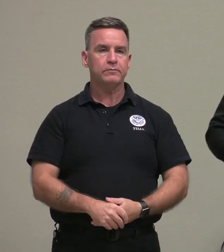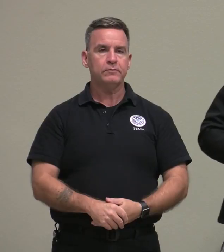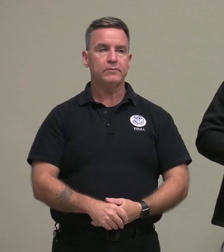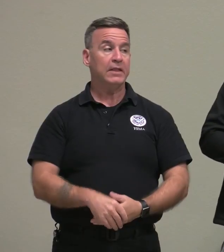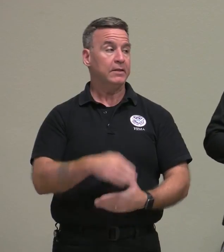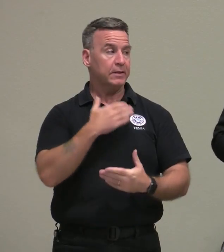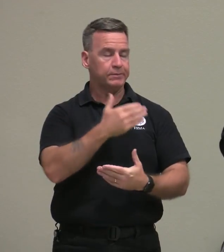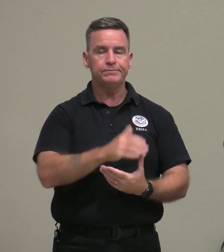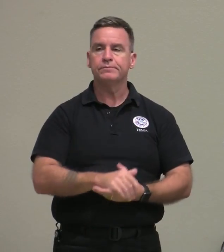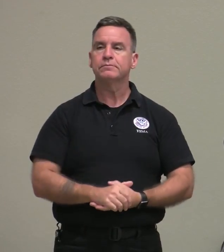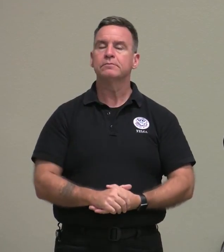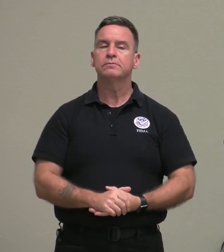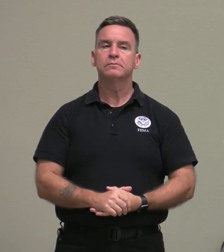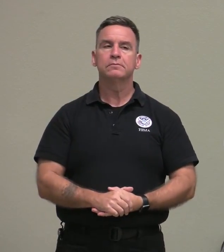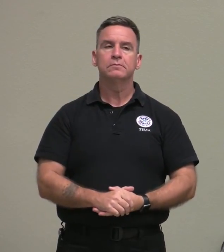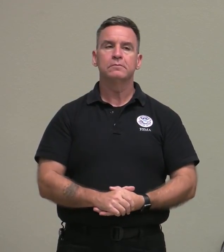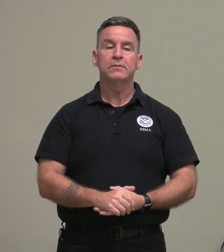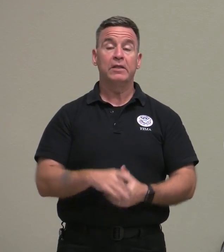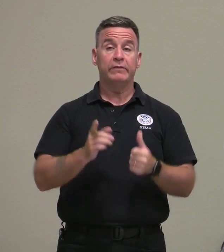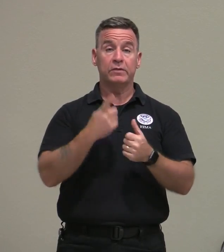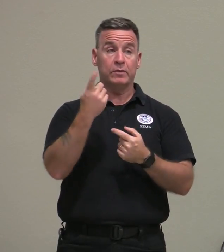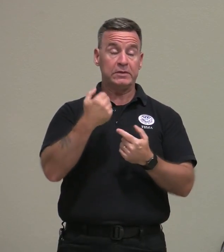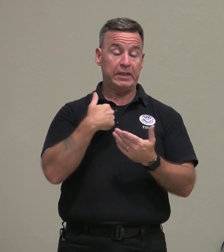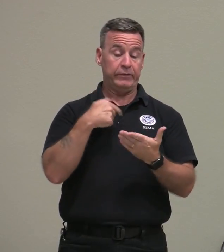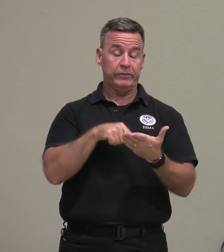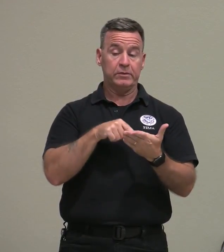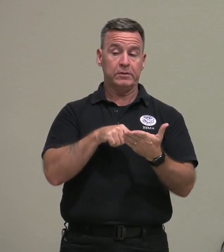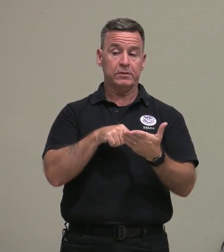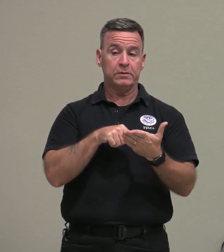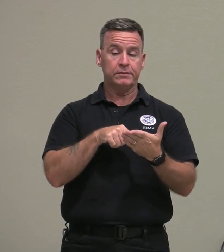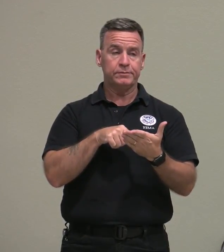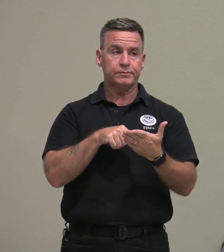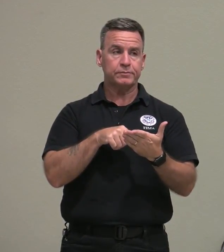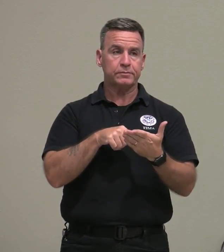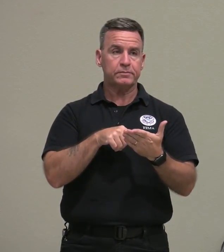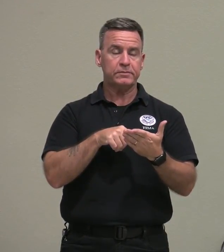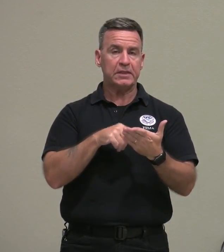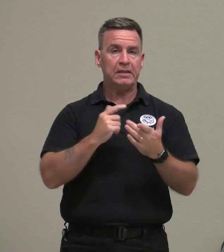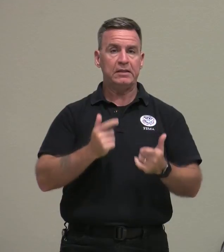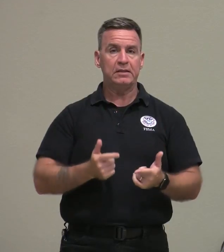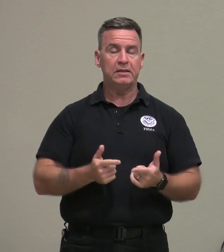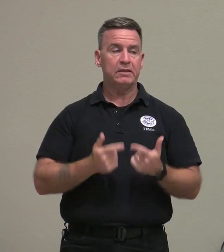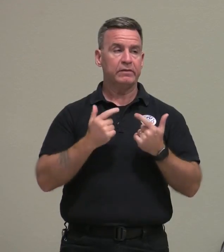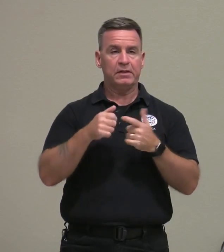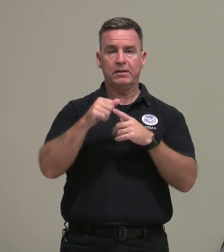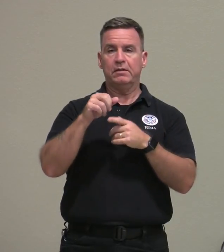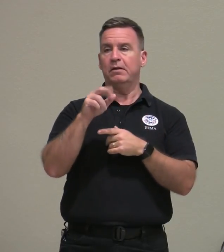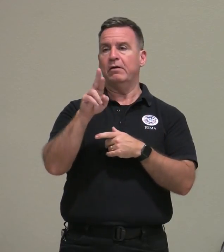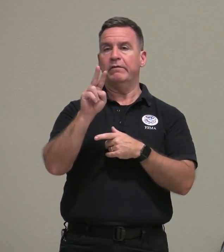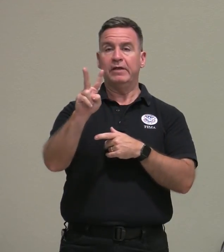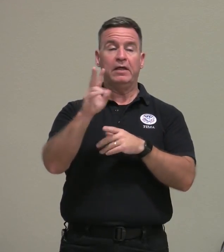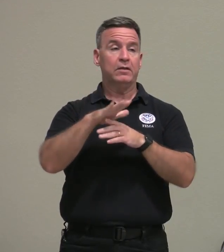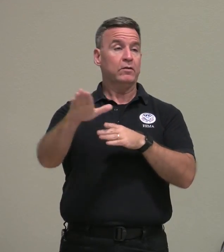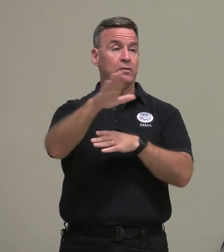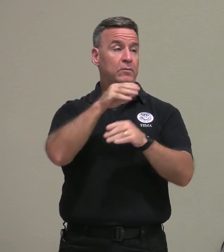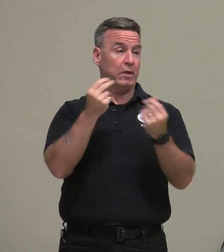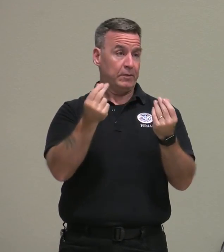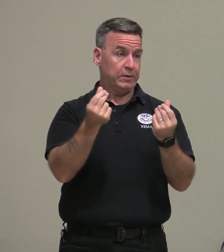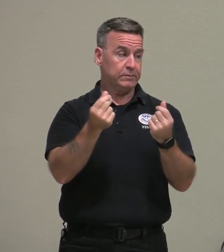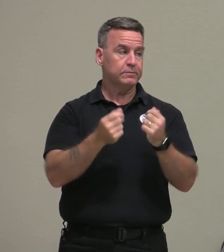Thank you. The first question I have is regarding living in RVs on your affected properties.